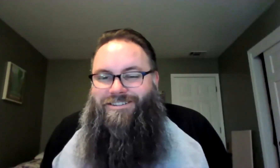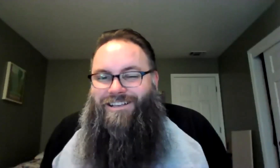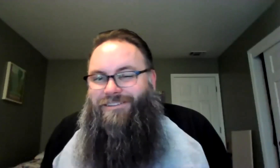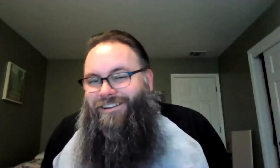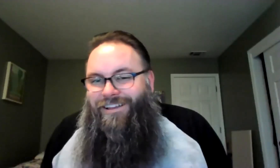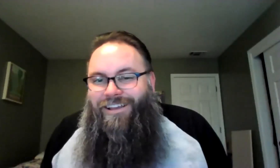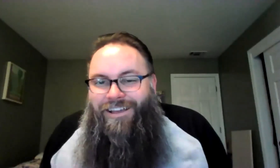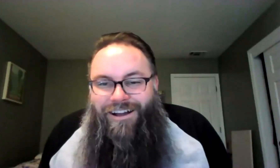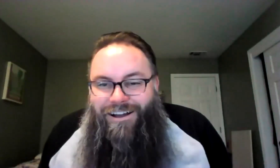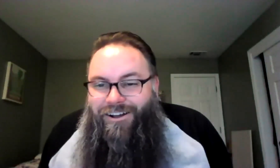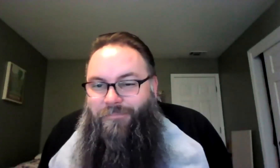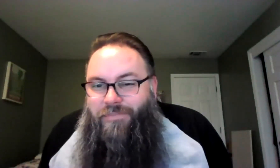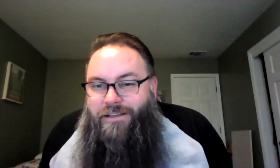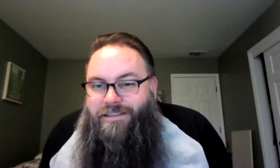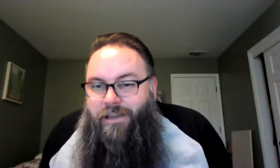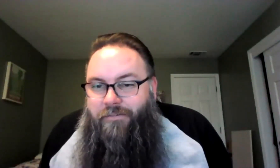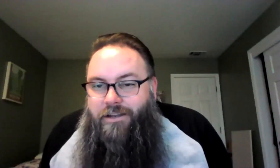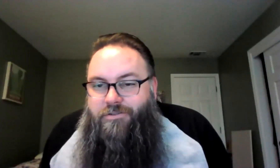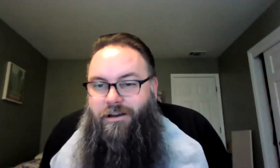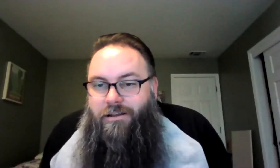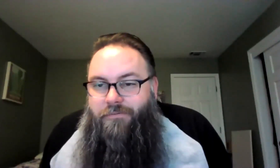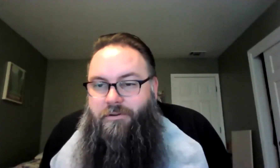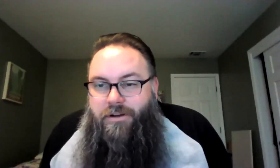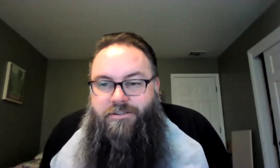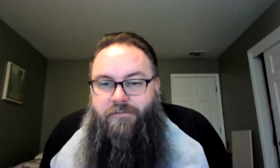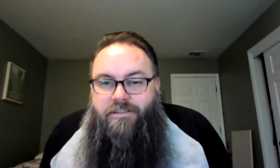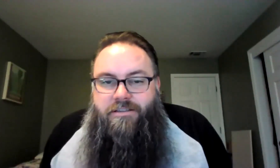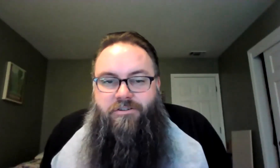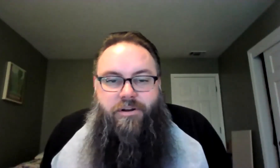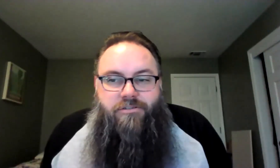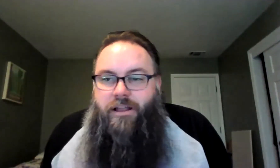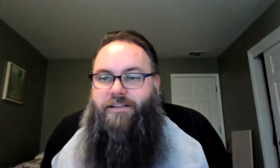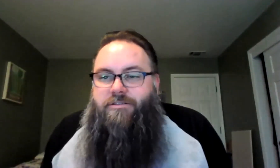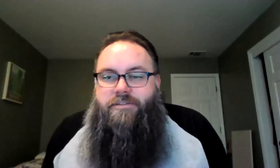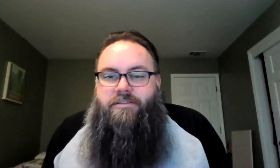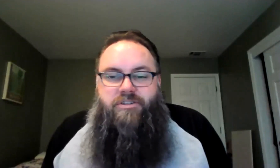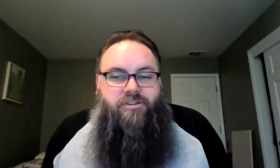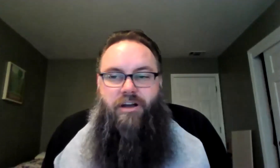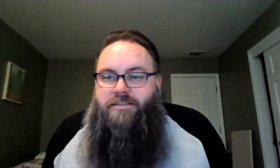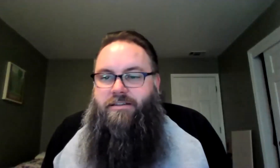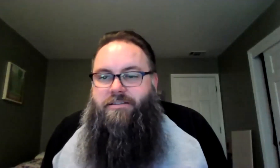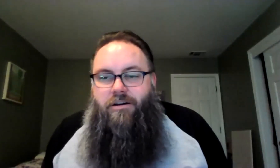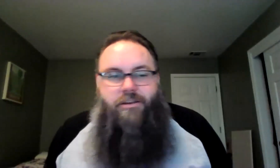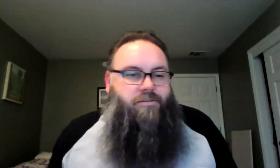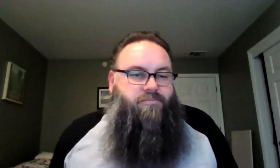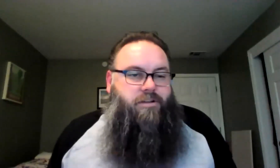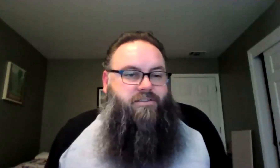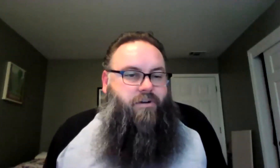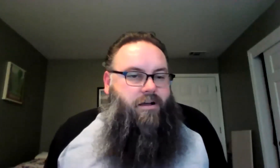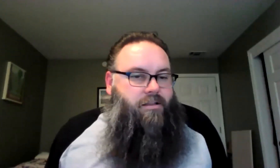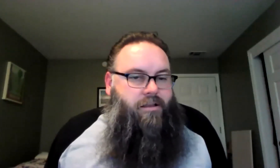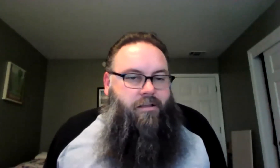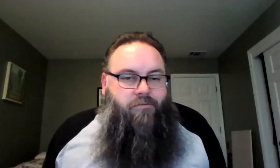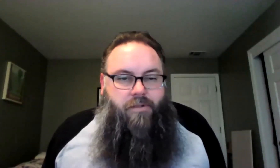Good morning, Jasmine. Let's see, we have Adriana from Community Services. Our Director of Client Services, Michelle Johnson, is on here this morning